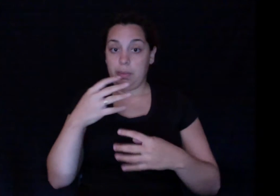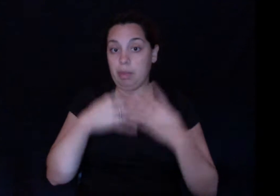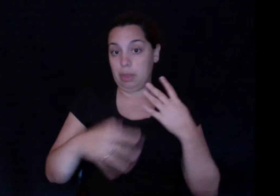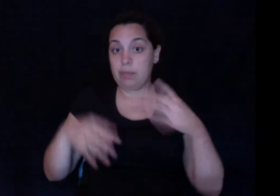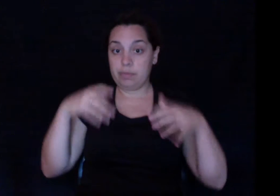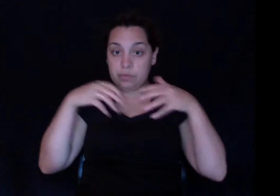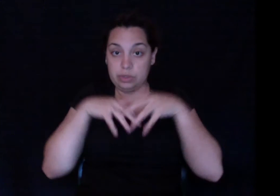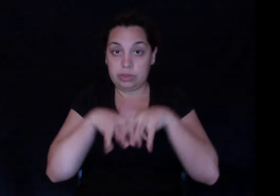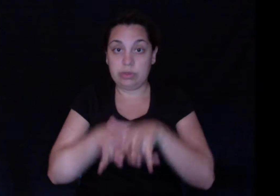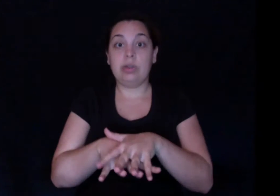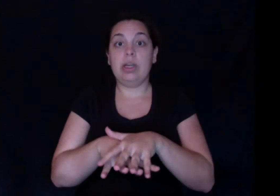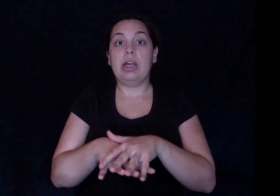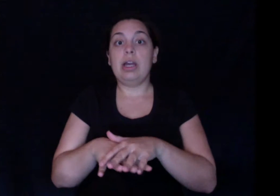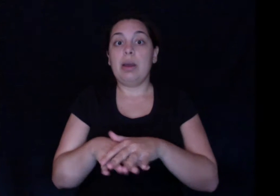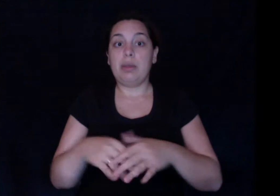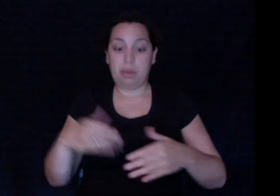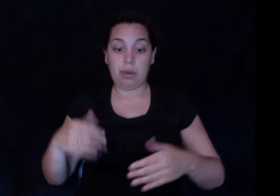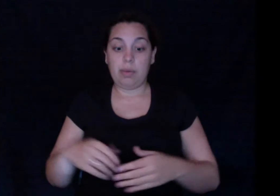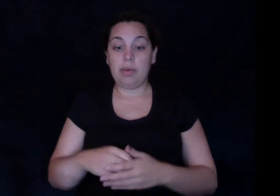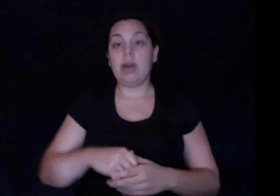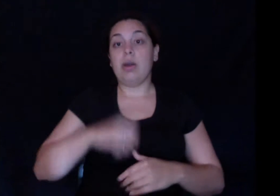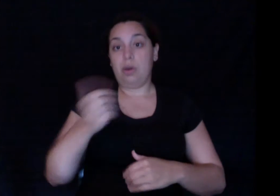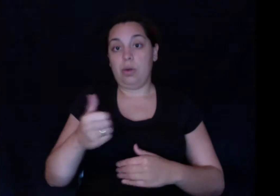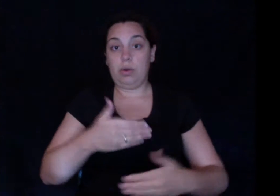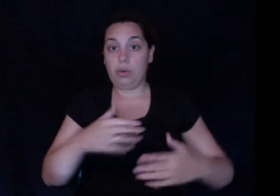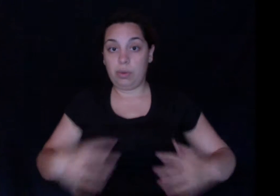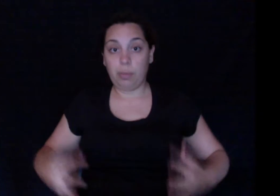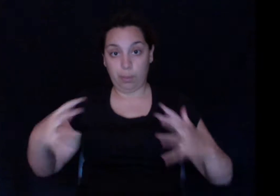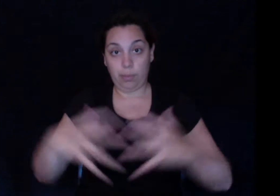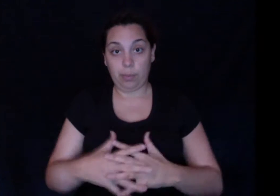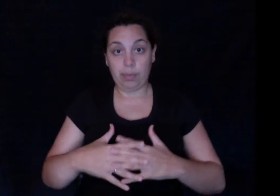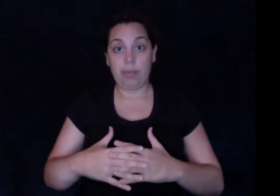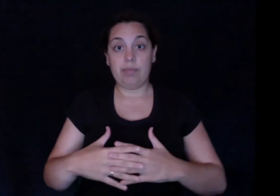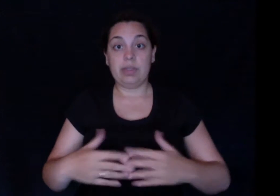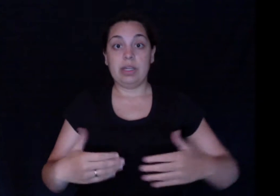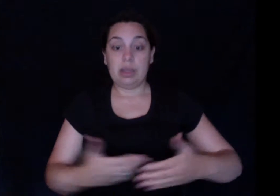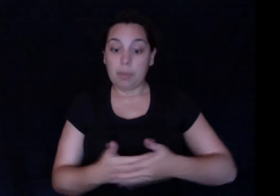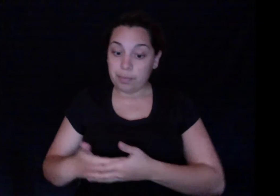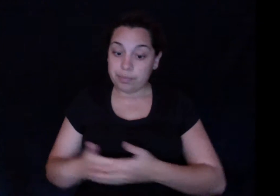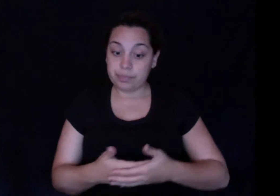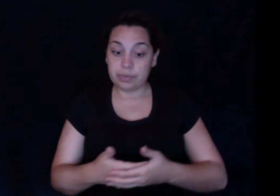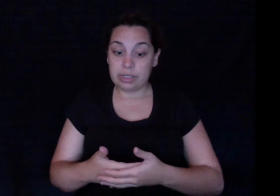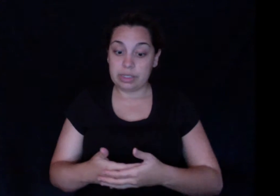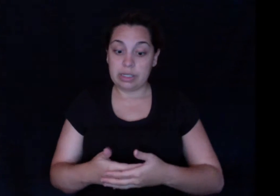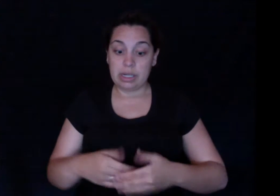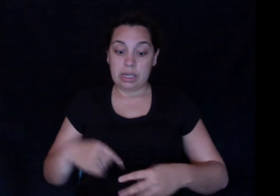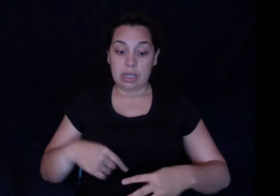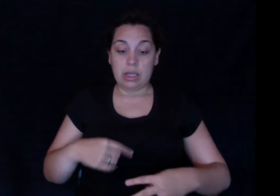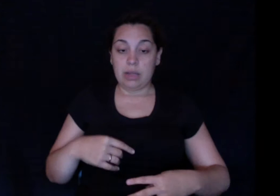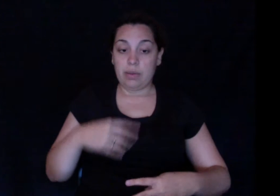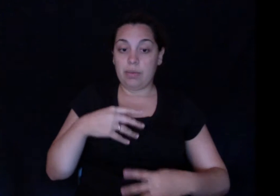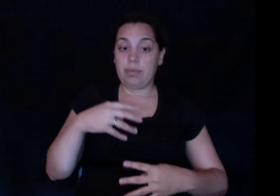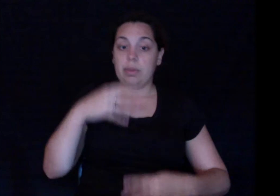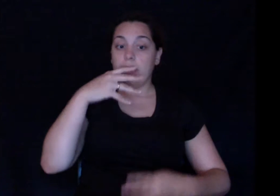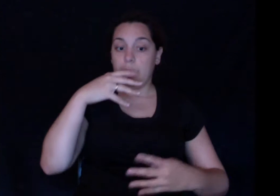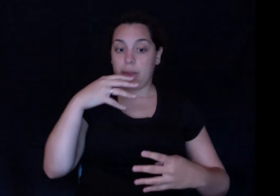has developed, the mother's immune system remembers that. When another baby comes along, the mother can develop